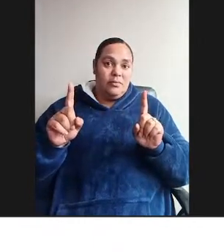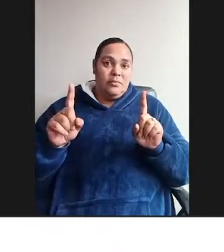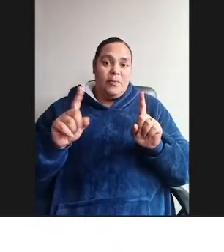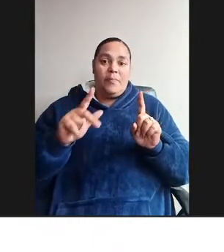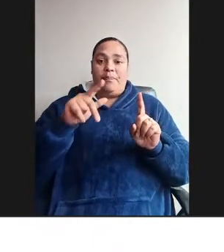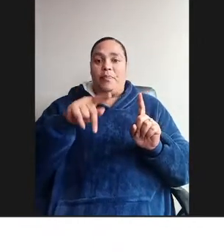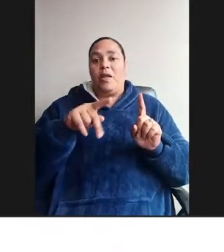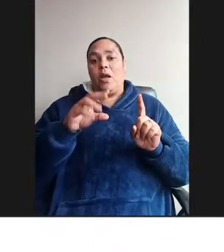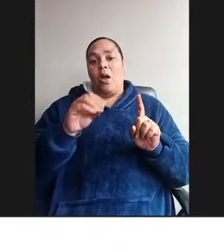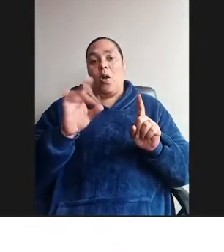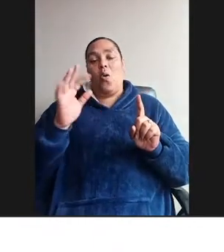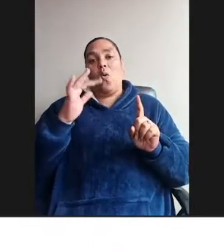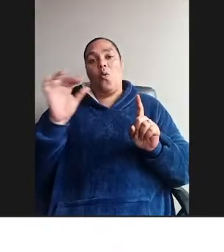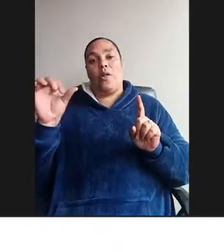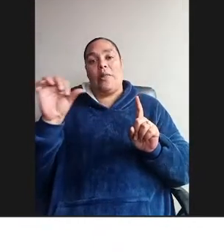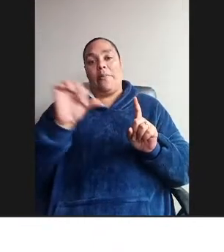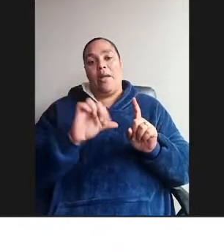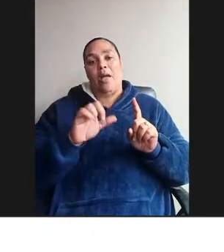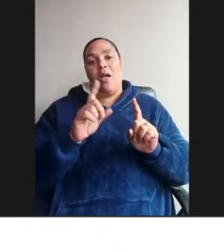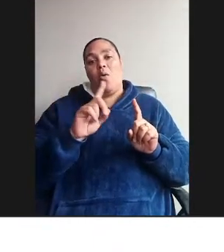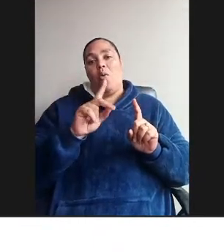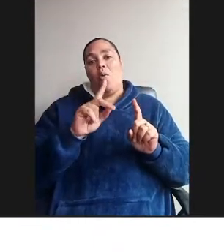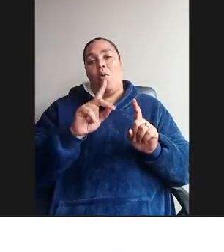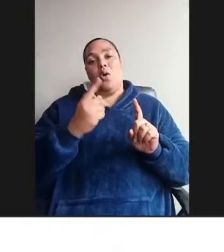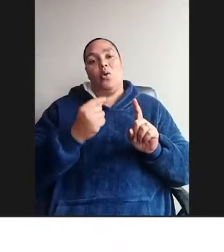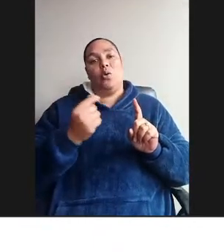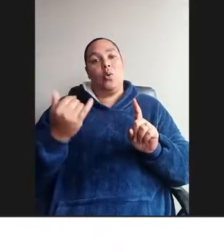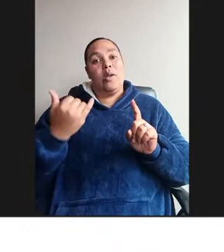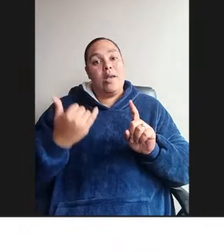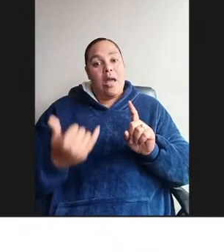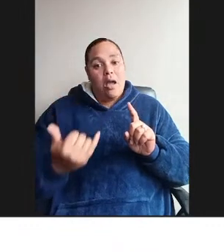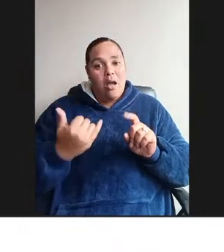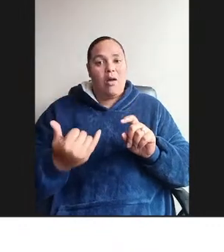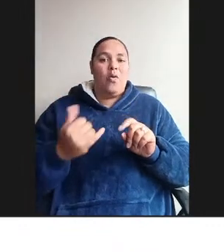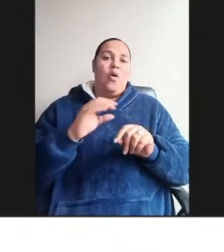what PO is doing now on